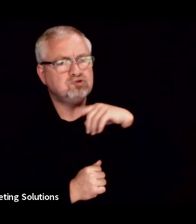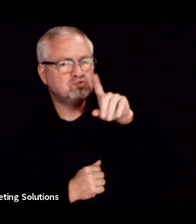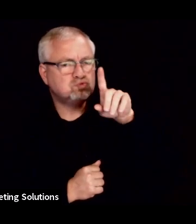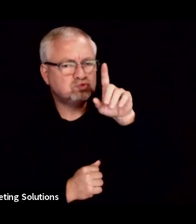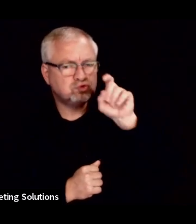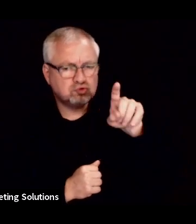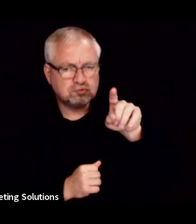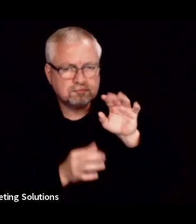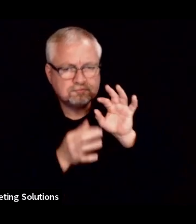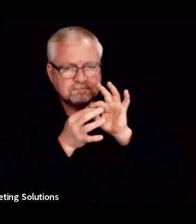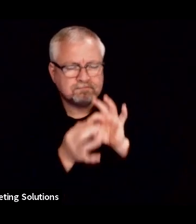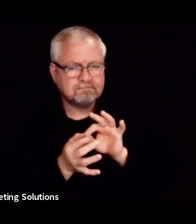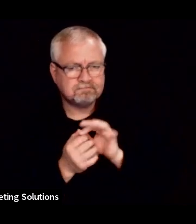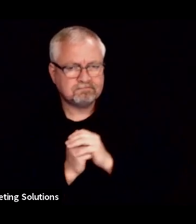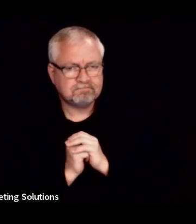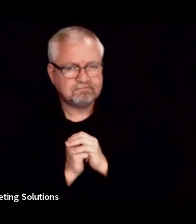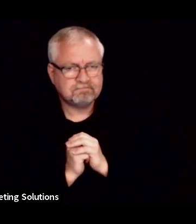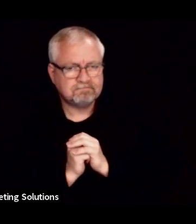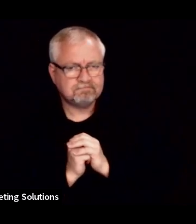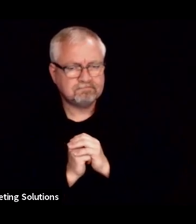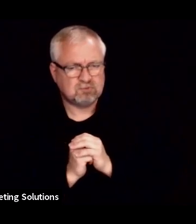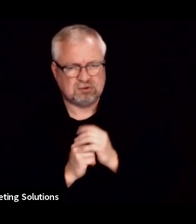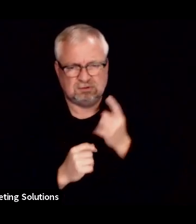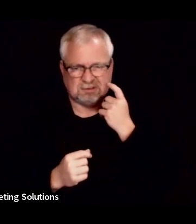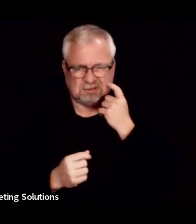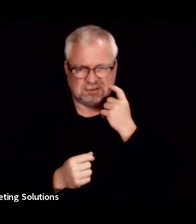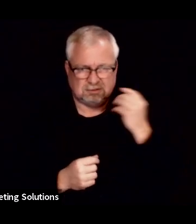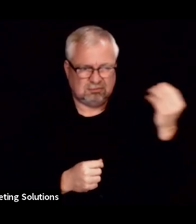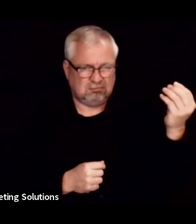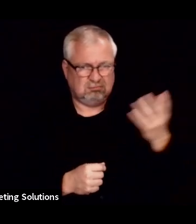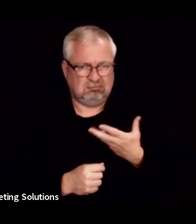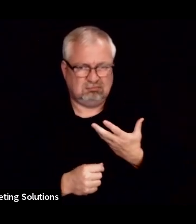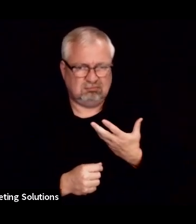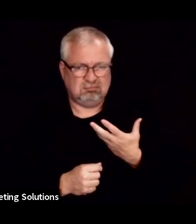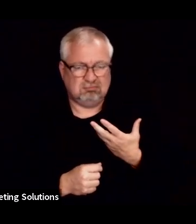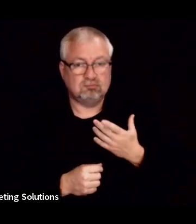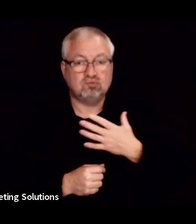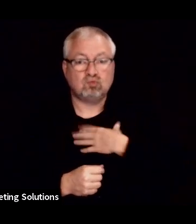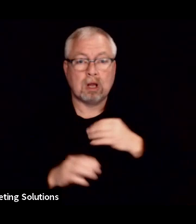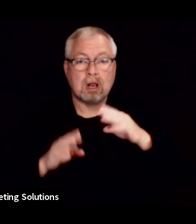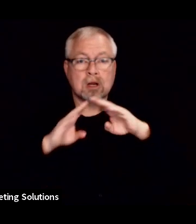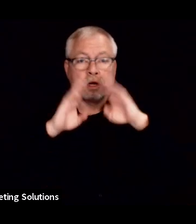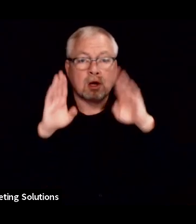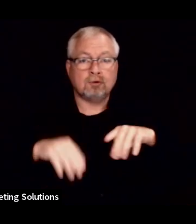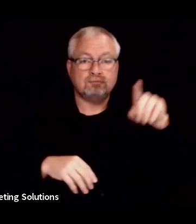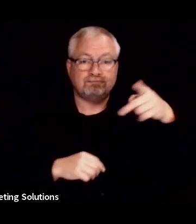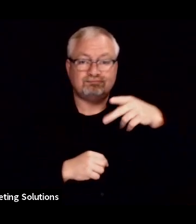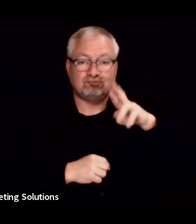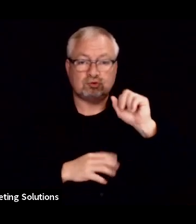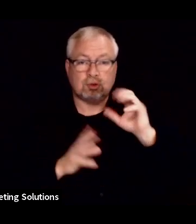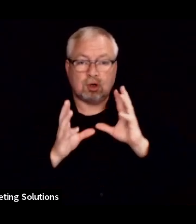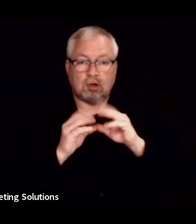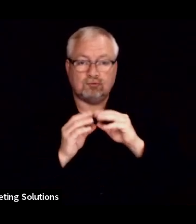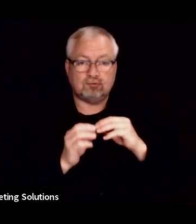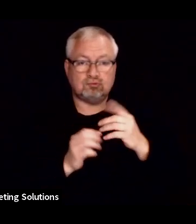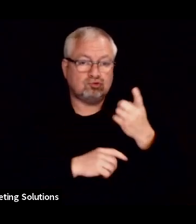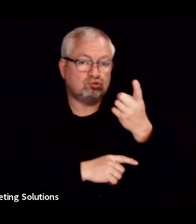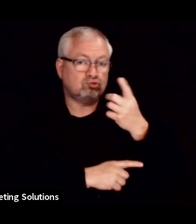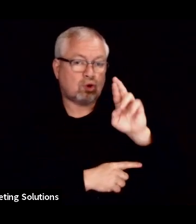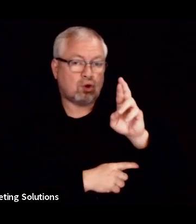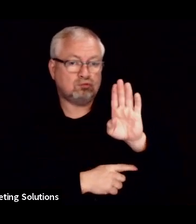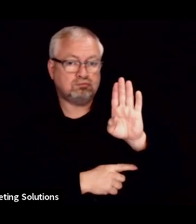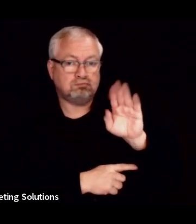That was said today during the White House press briefing. Dr. Birx had mentioned that Minneapolis has one of the